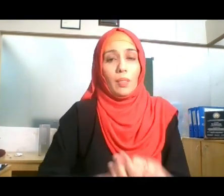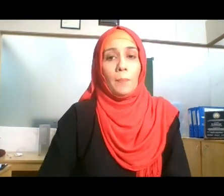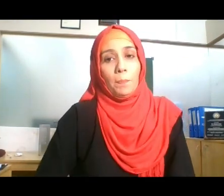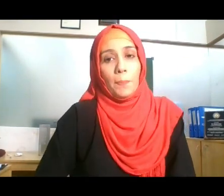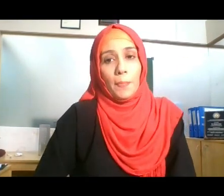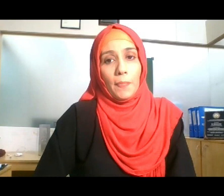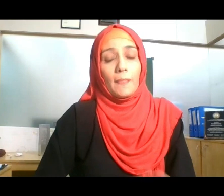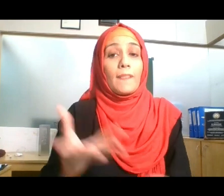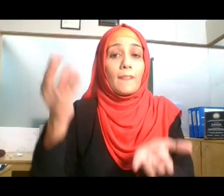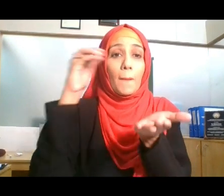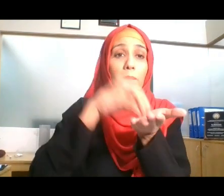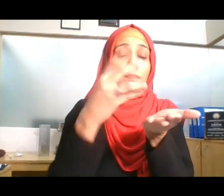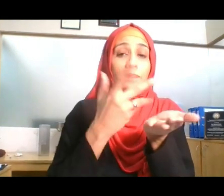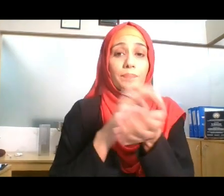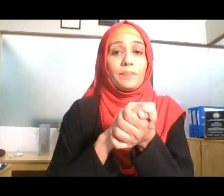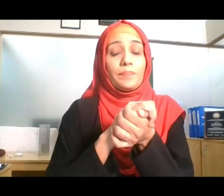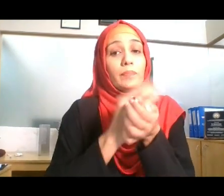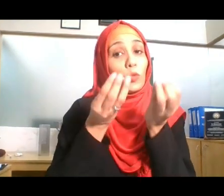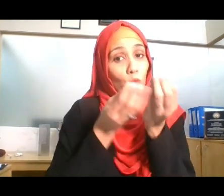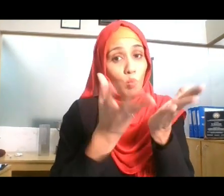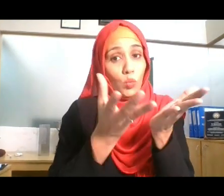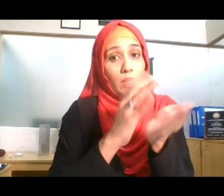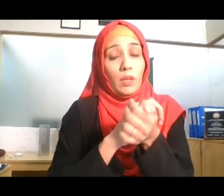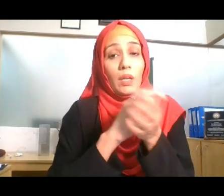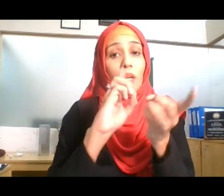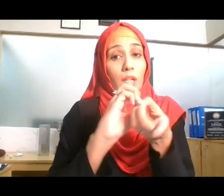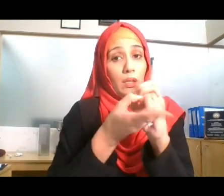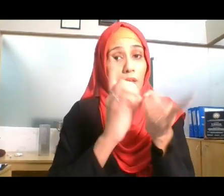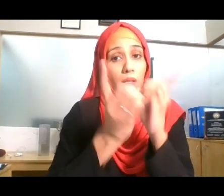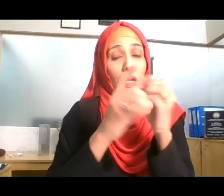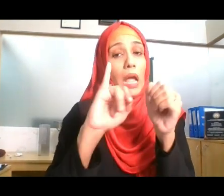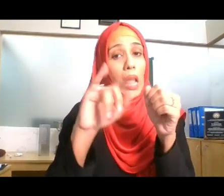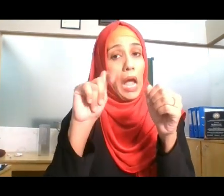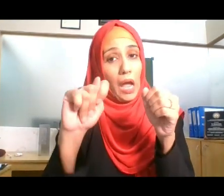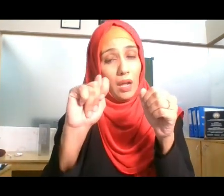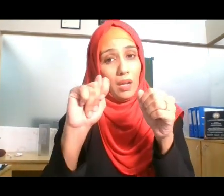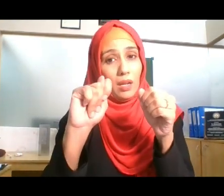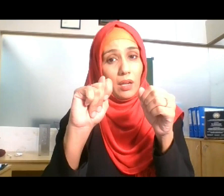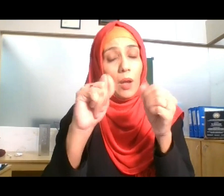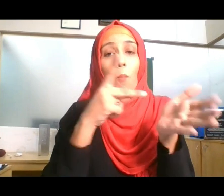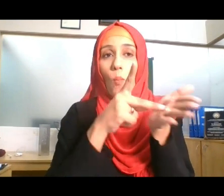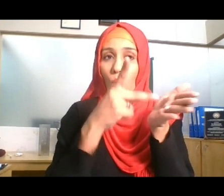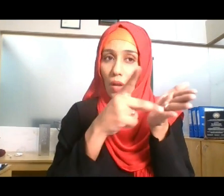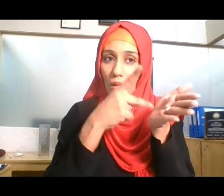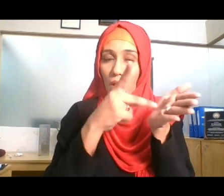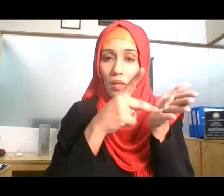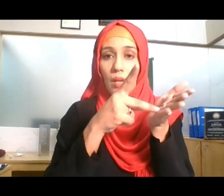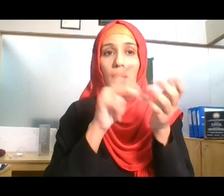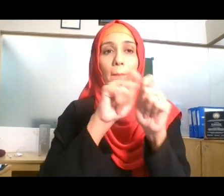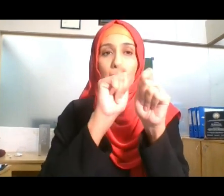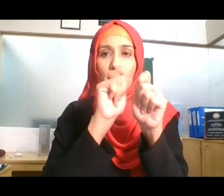This includes the formulation of digital IT policy, which was